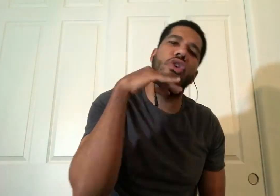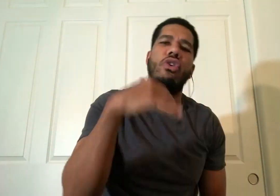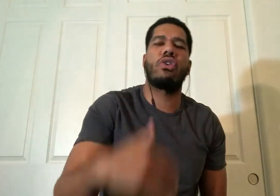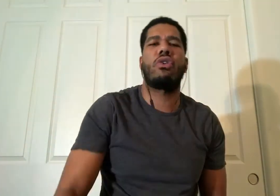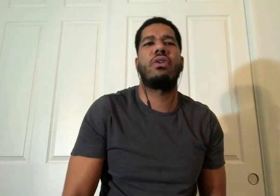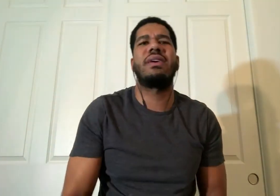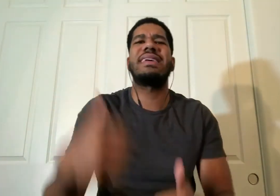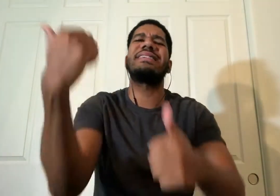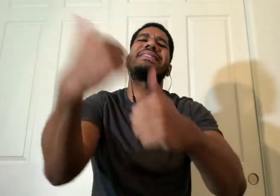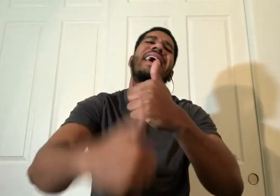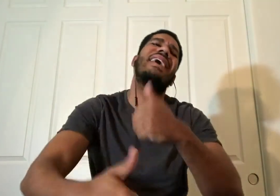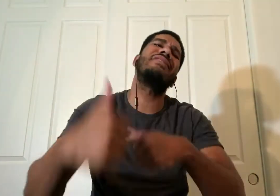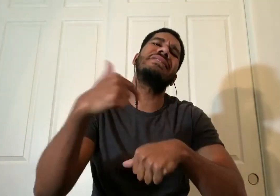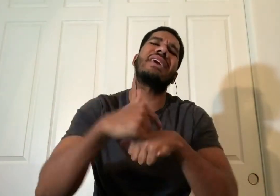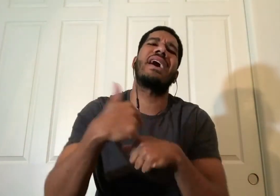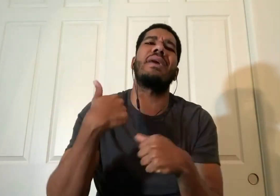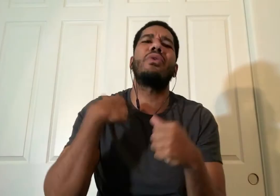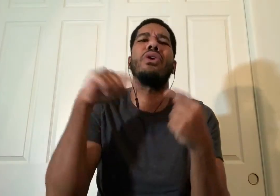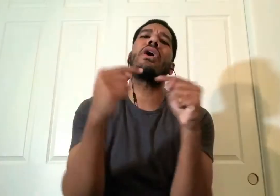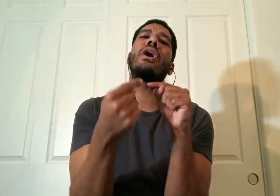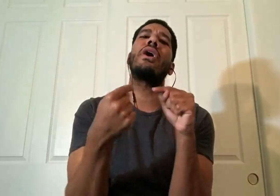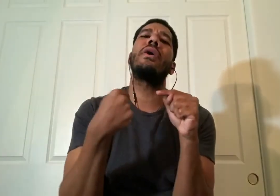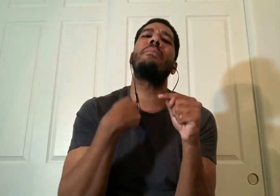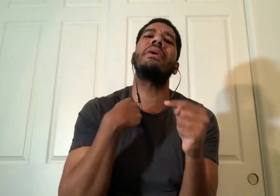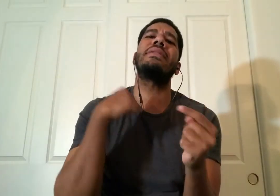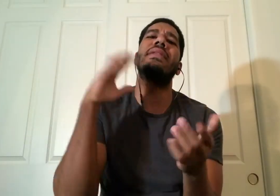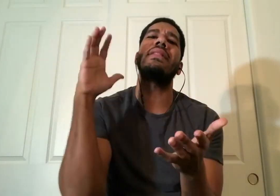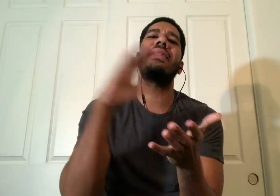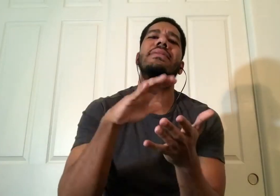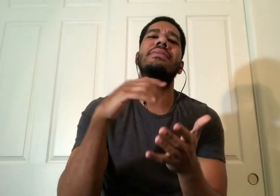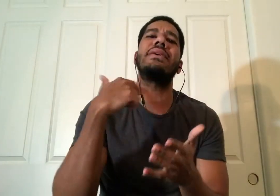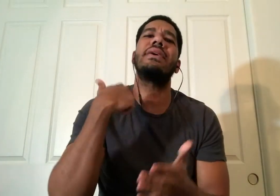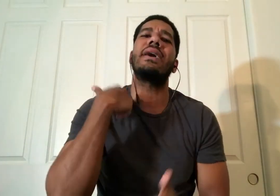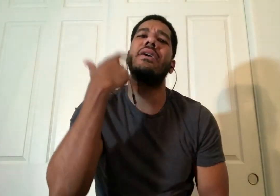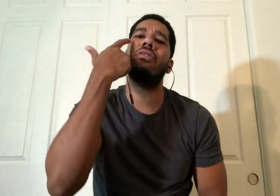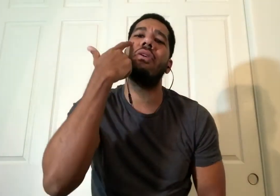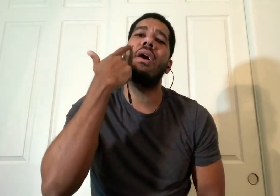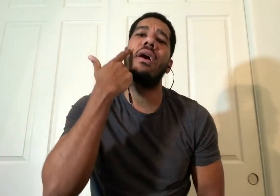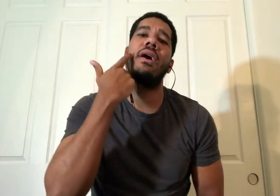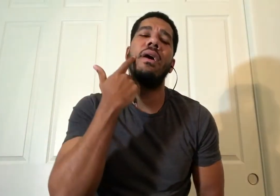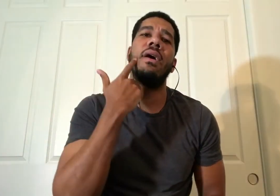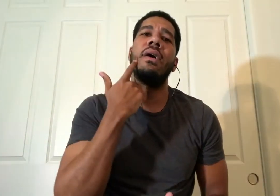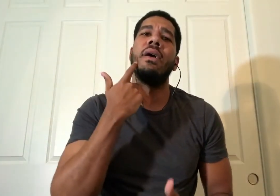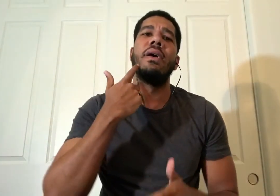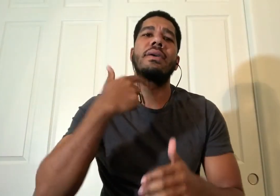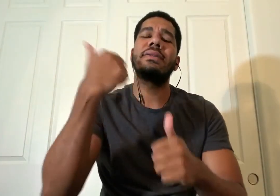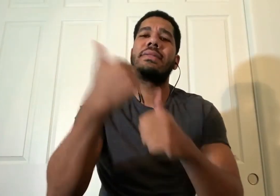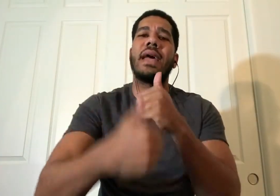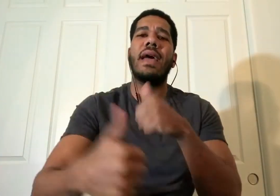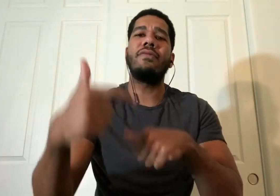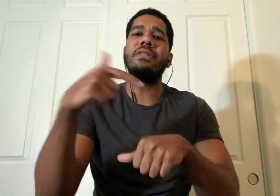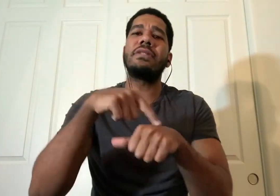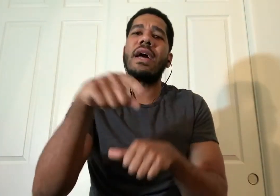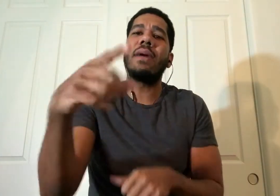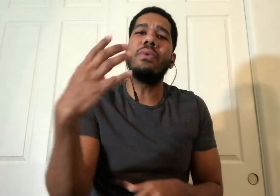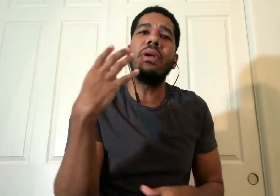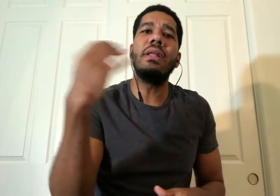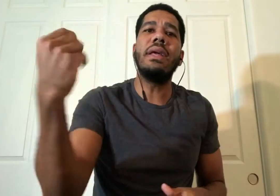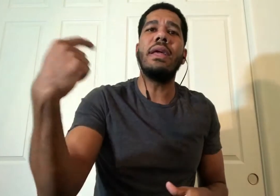dirt. But every time you hurt me, the less that I cry. And every time you